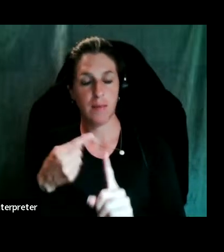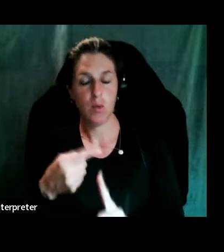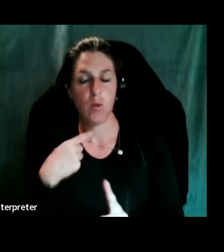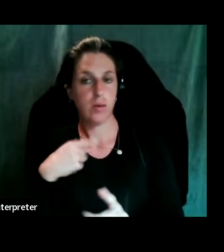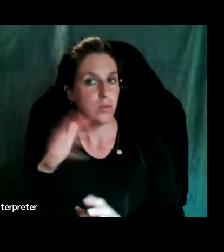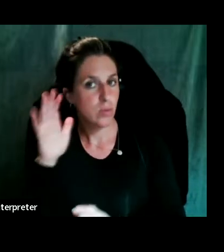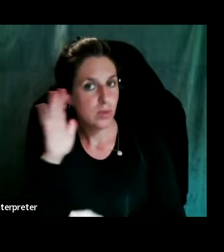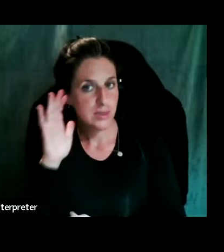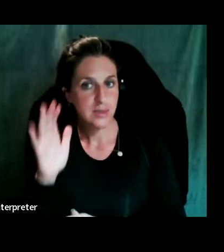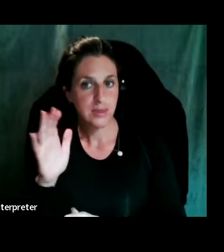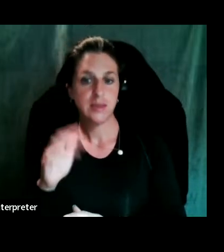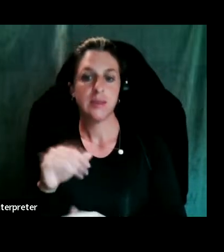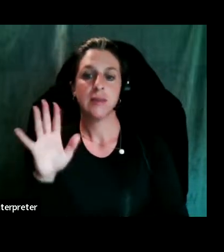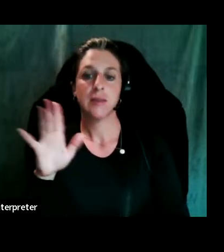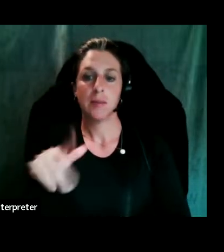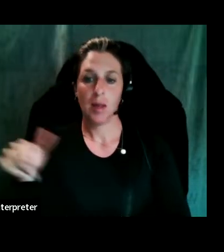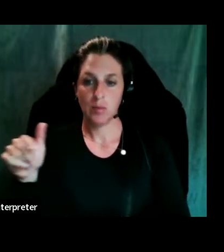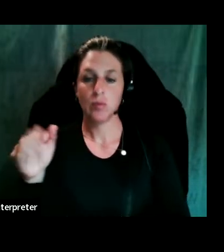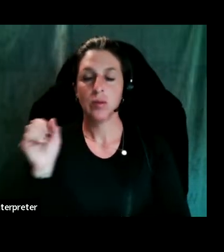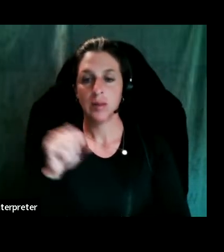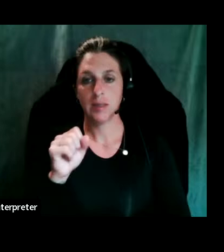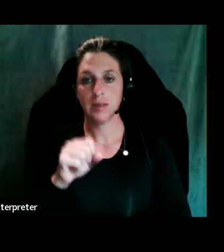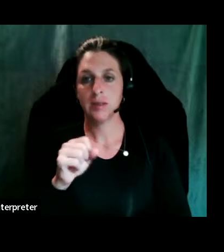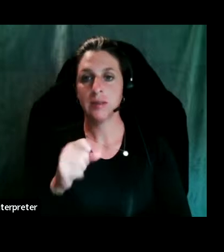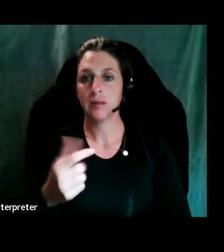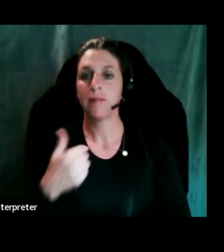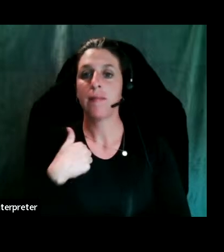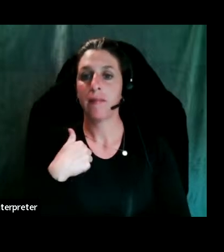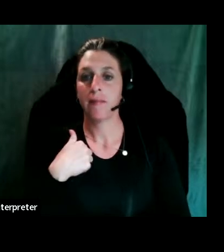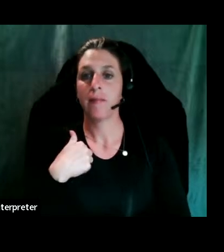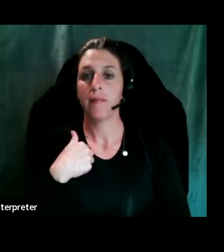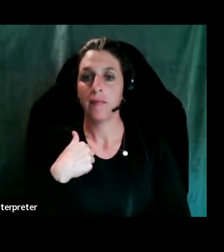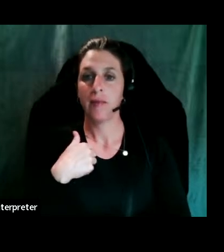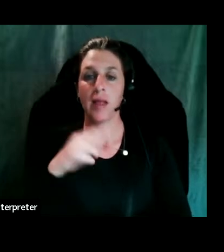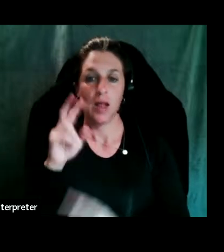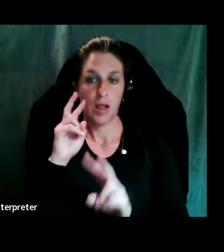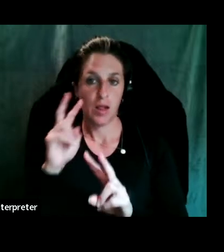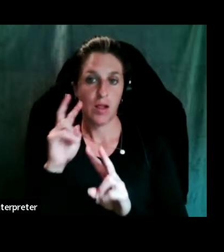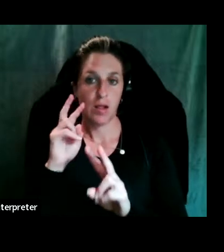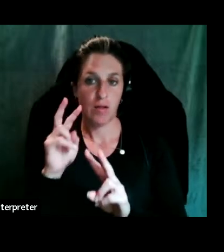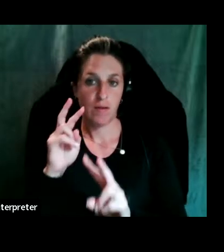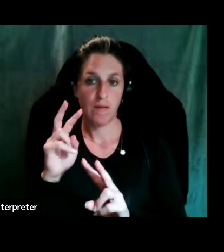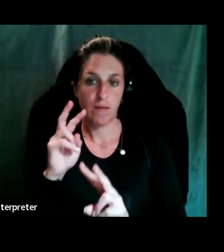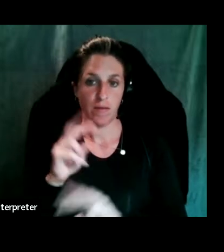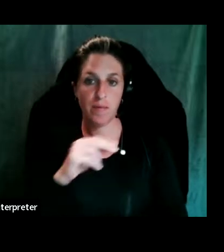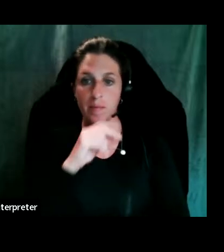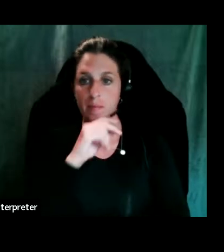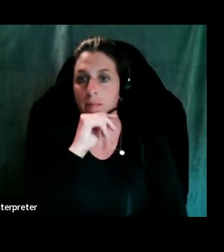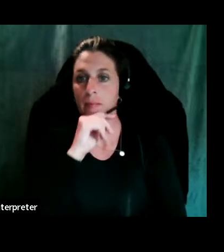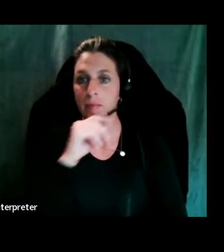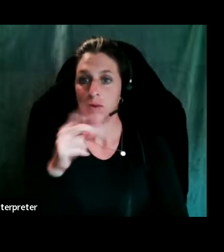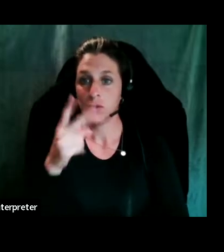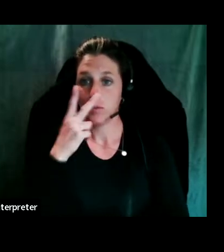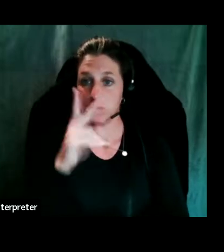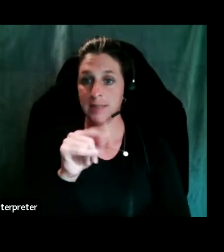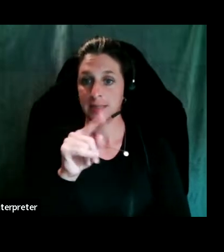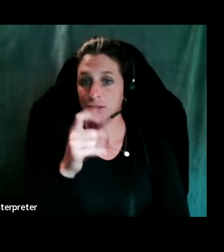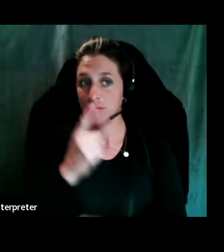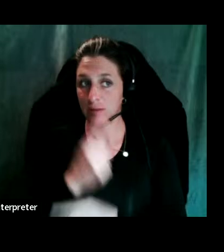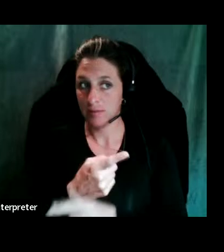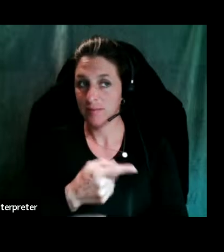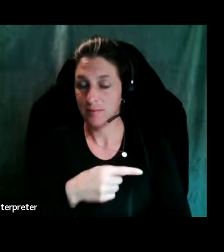like the barbecue. Yeah. Yes. So I will, I'll look forward to. Put it on your calendar. You saw the date, right? Yeah. Right. Okay.